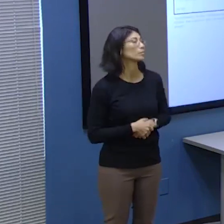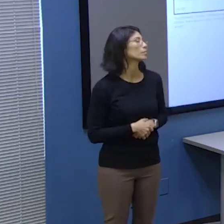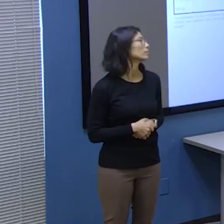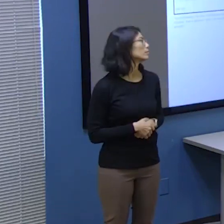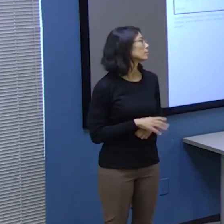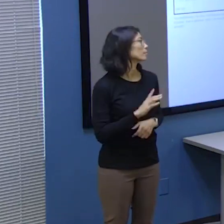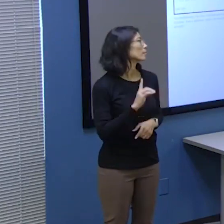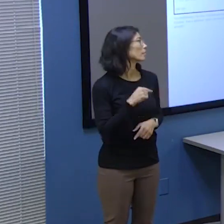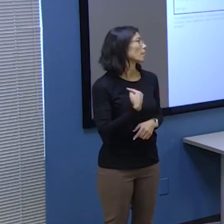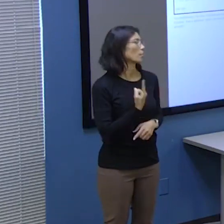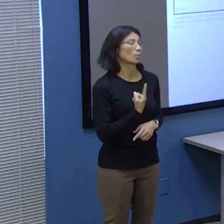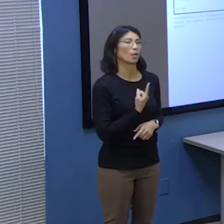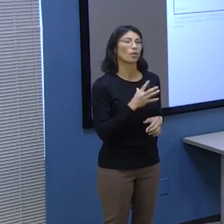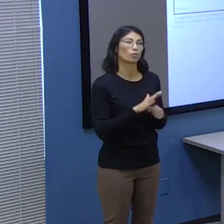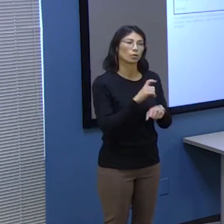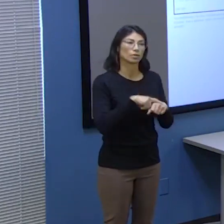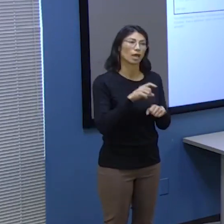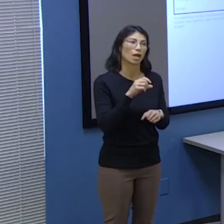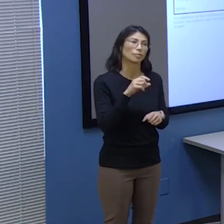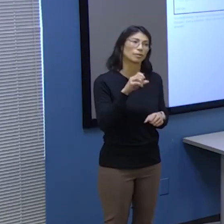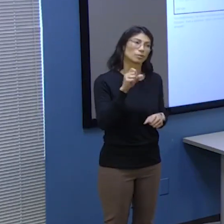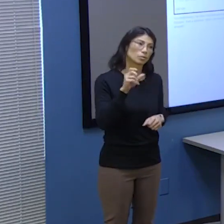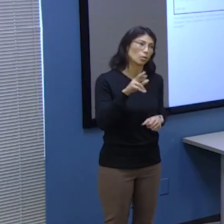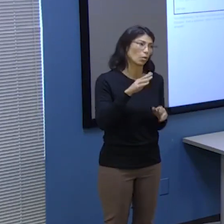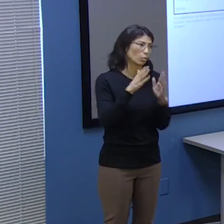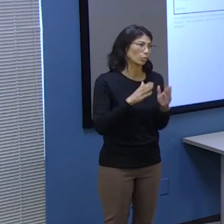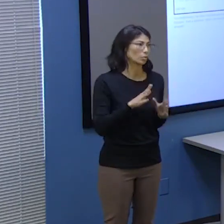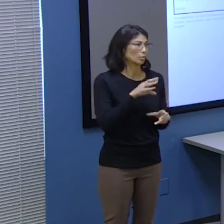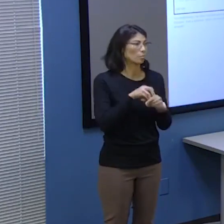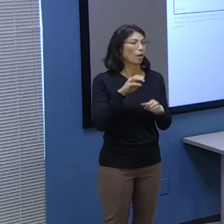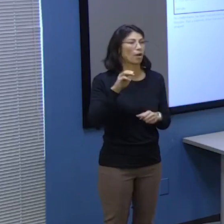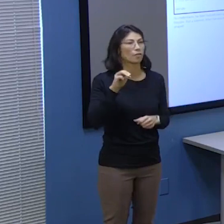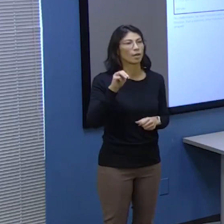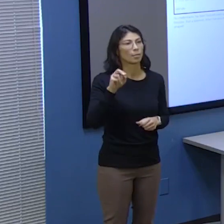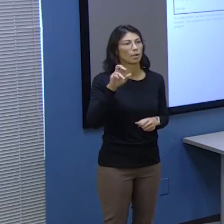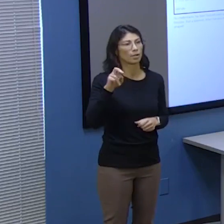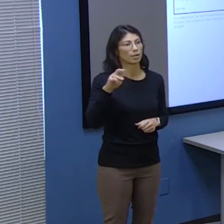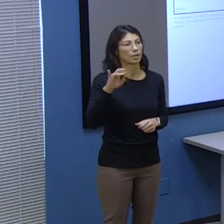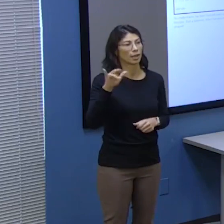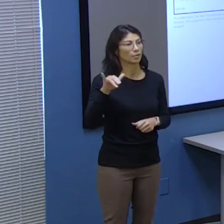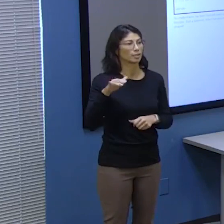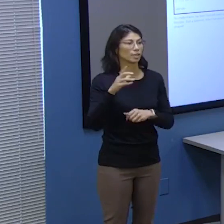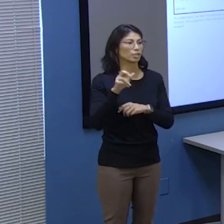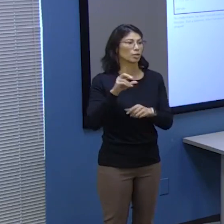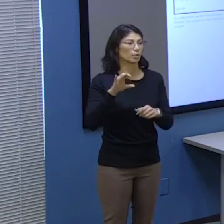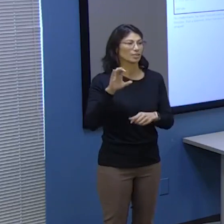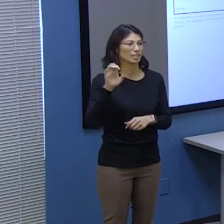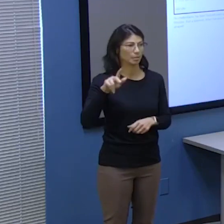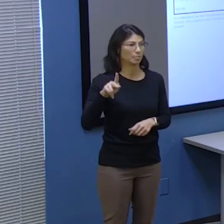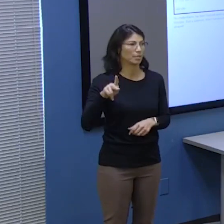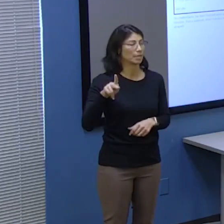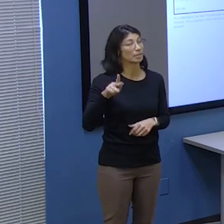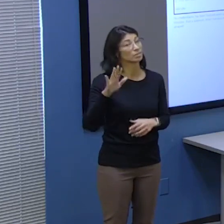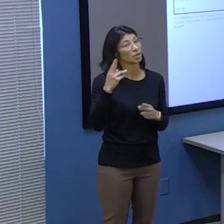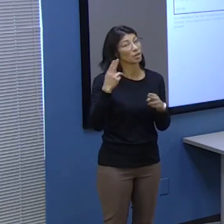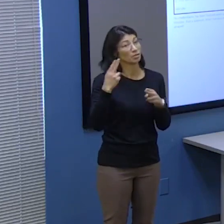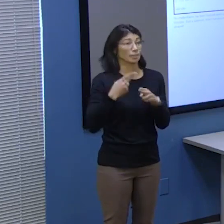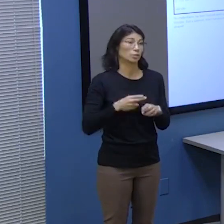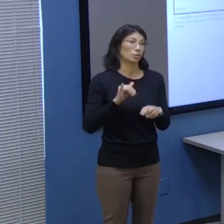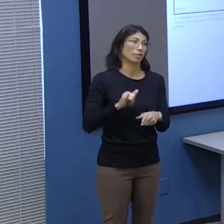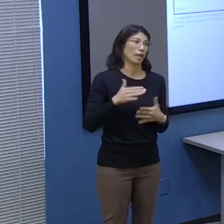And I'm the only full-time solar person that's part of the Marion County Chamber of the CEP. So I consider that an honor